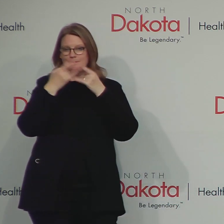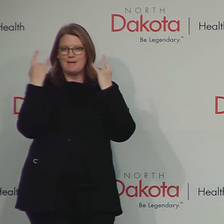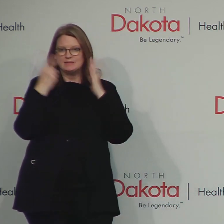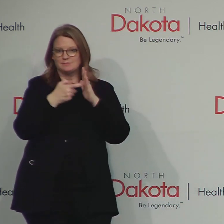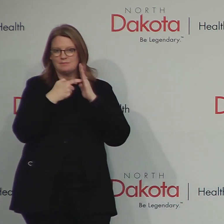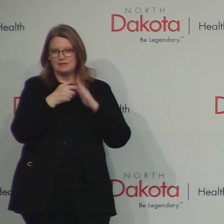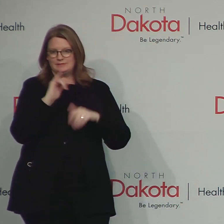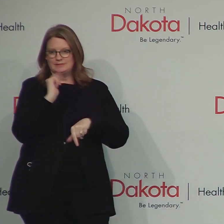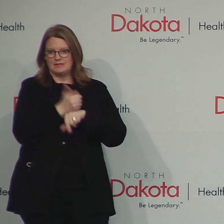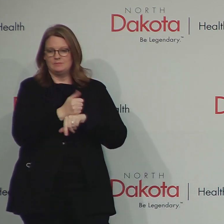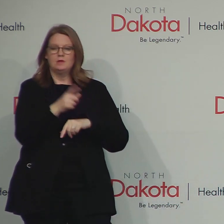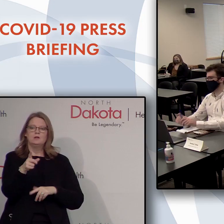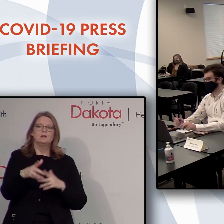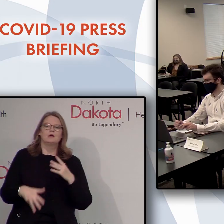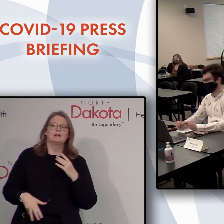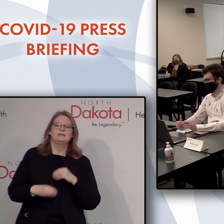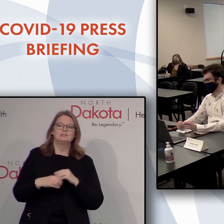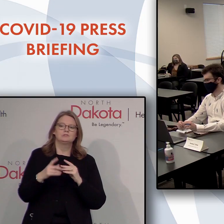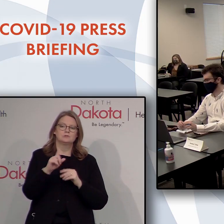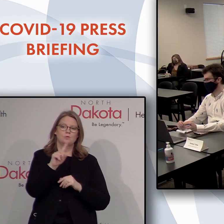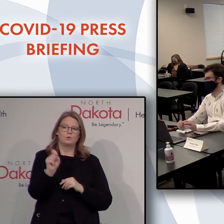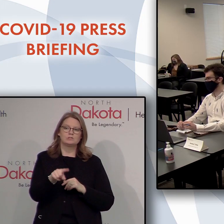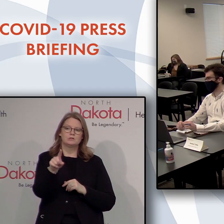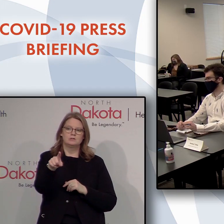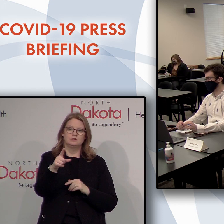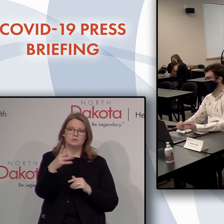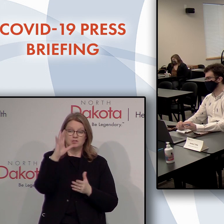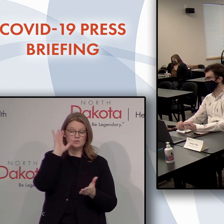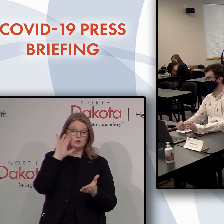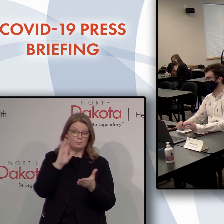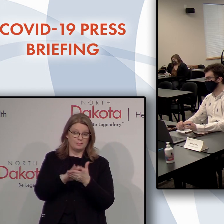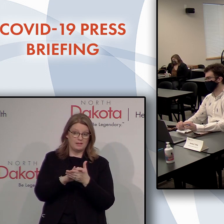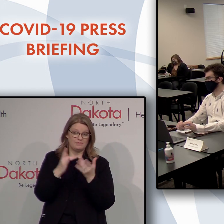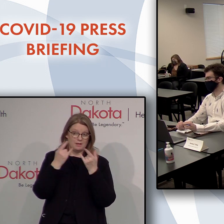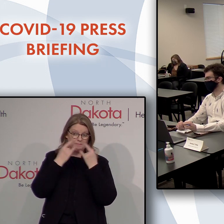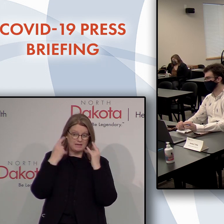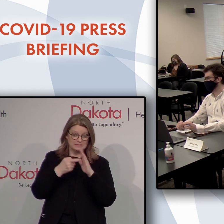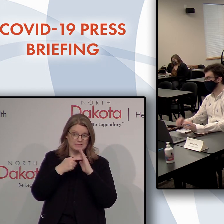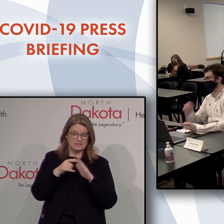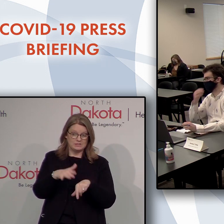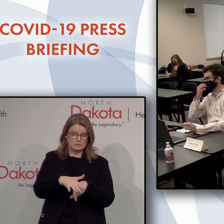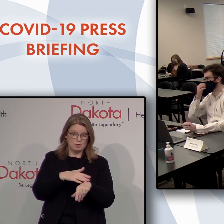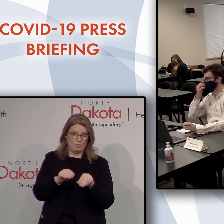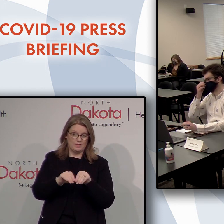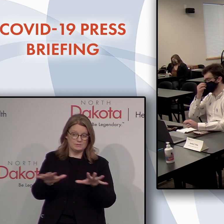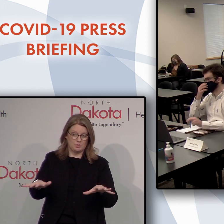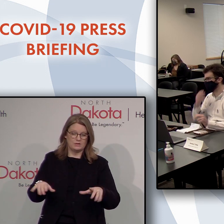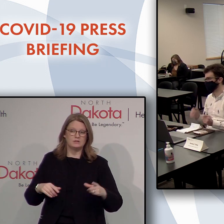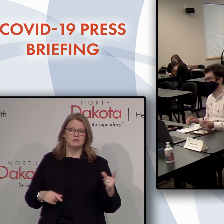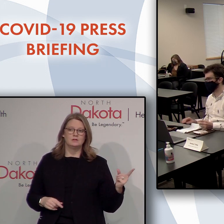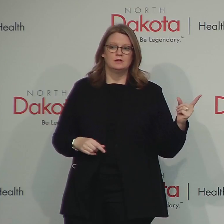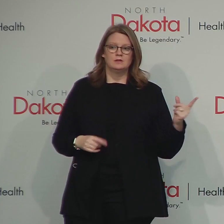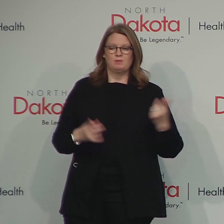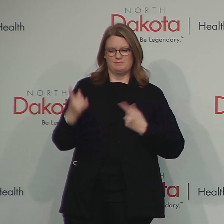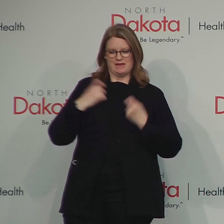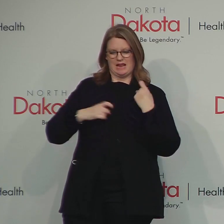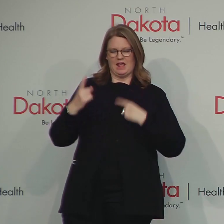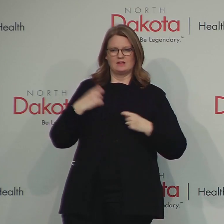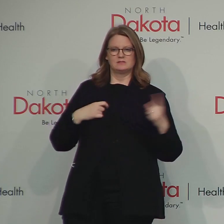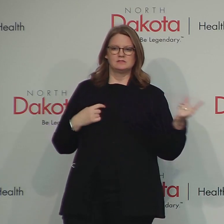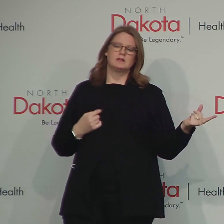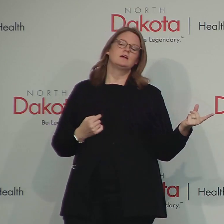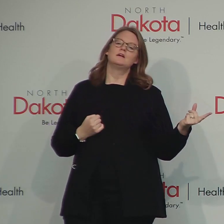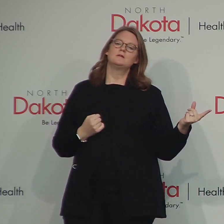in place. Do you believe that the mask mandate helped in slowing the spread here? I think we've been asked this question before, and